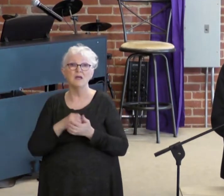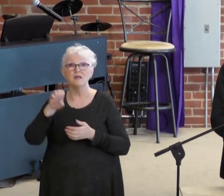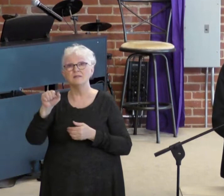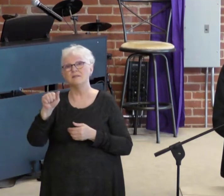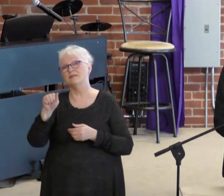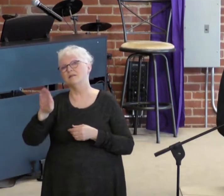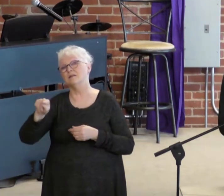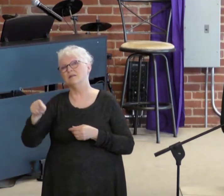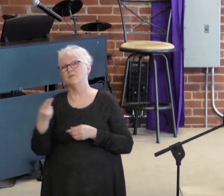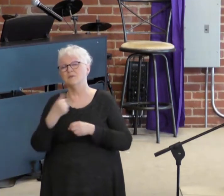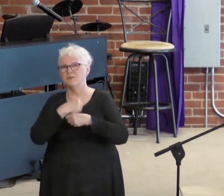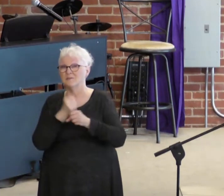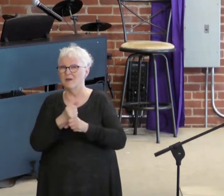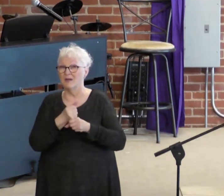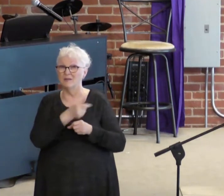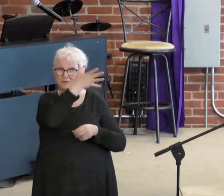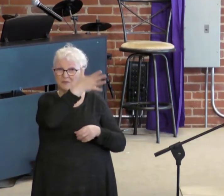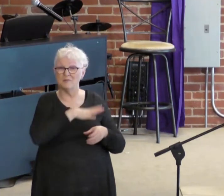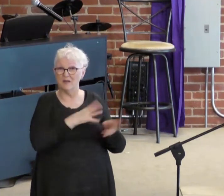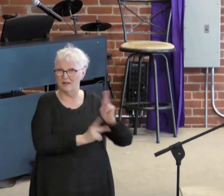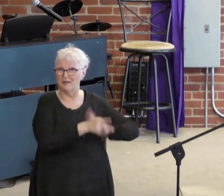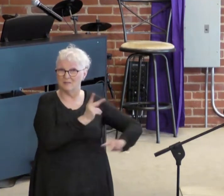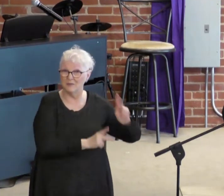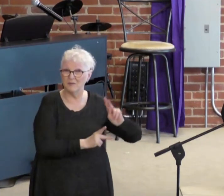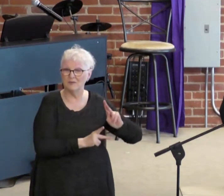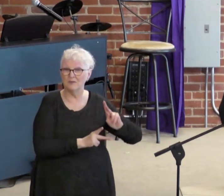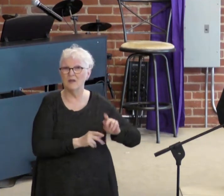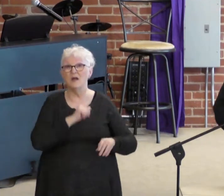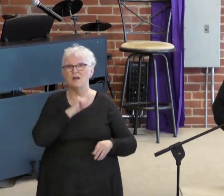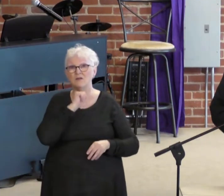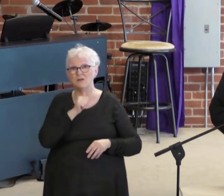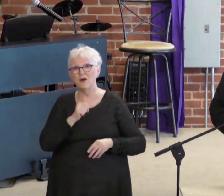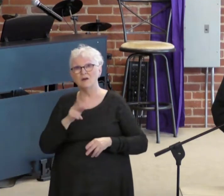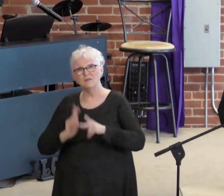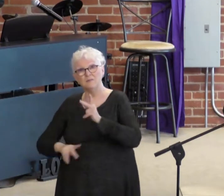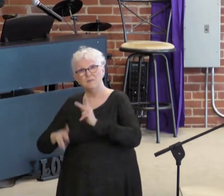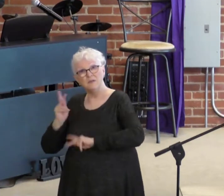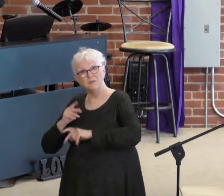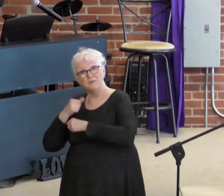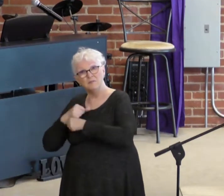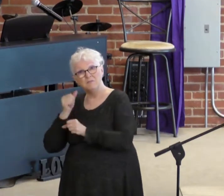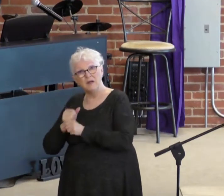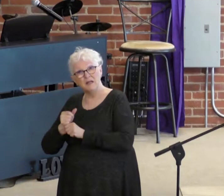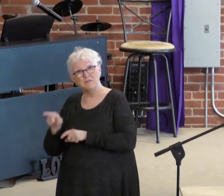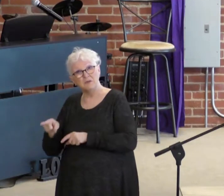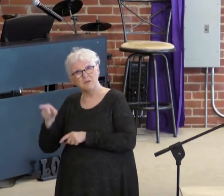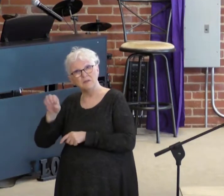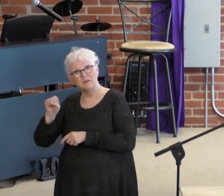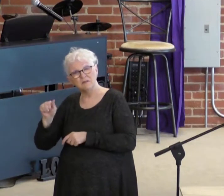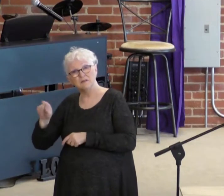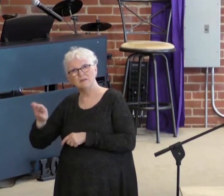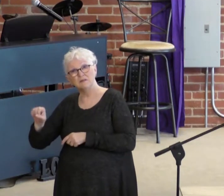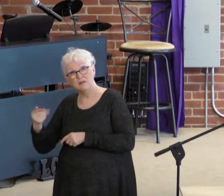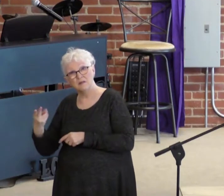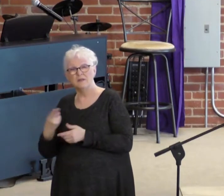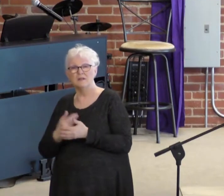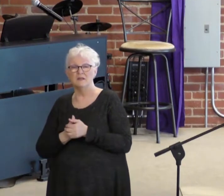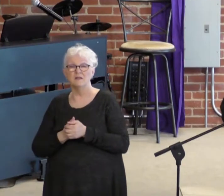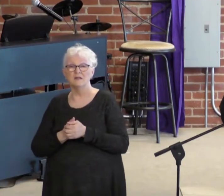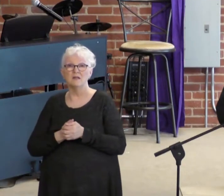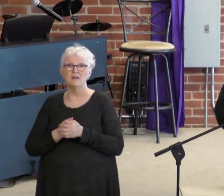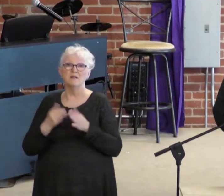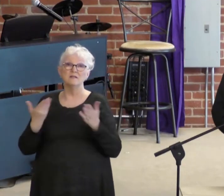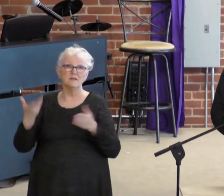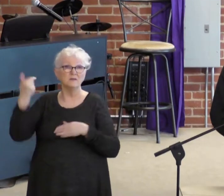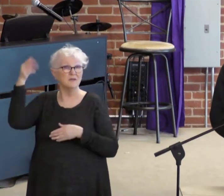not man for Sabbath. So Sabbath simply means rest. And so we're glad that God gives us this opportunity to